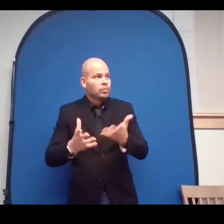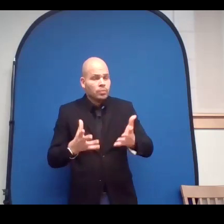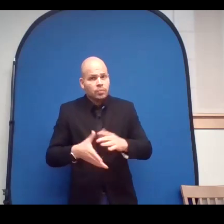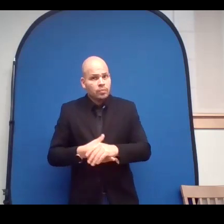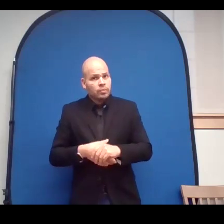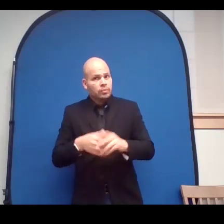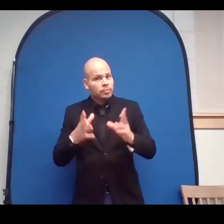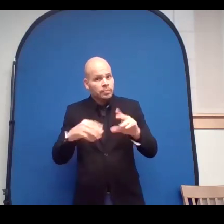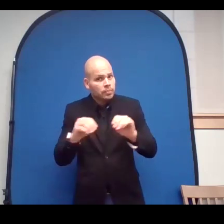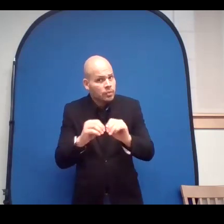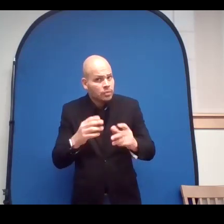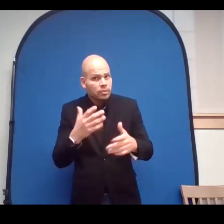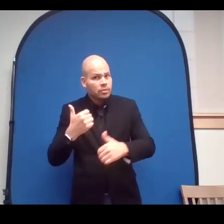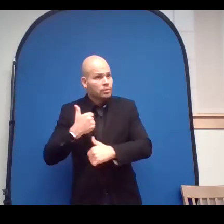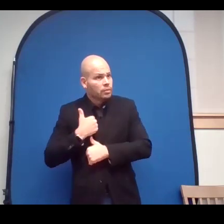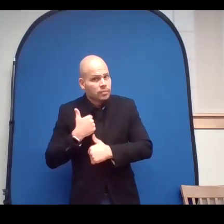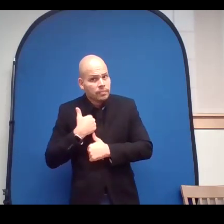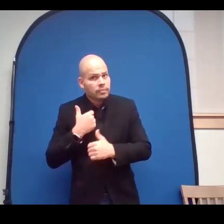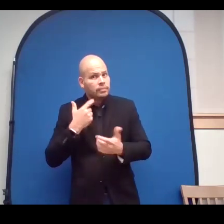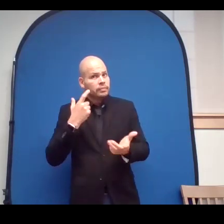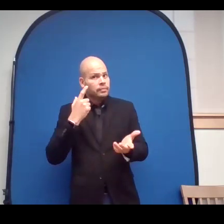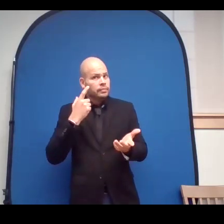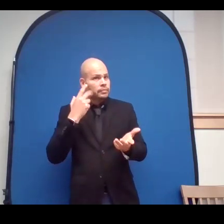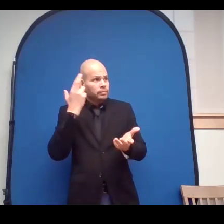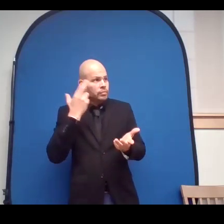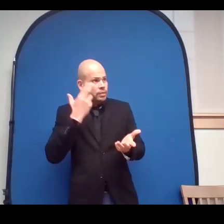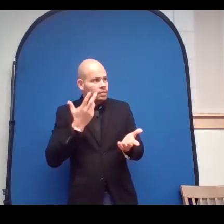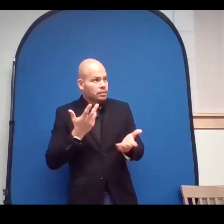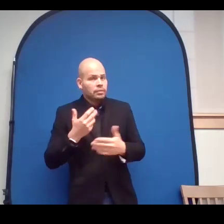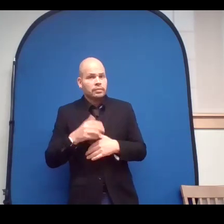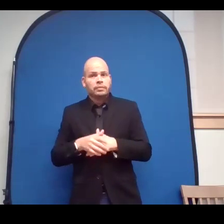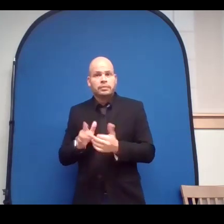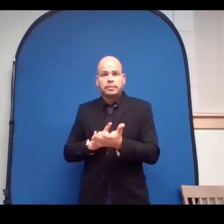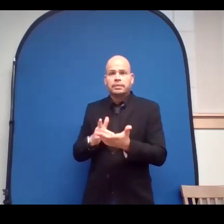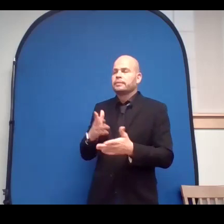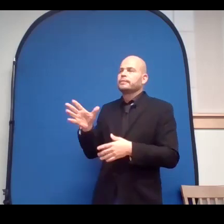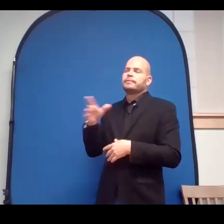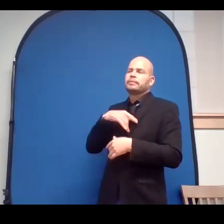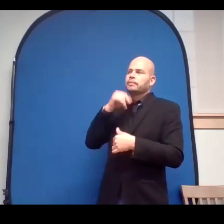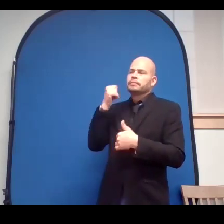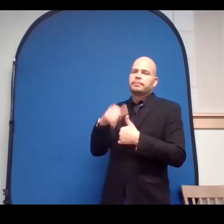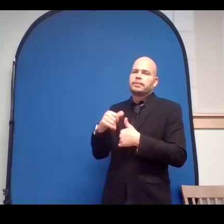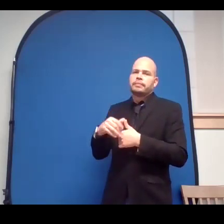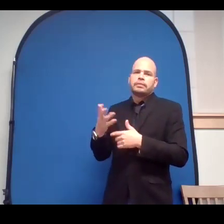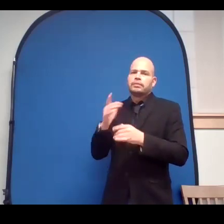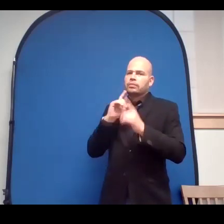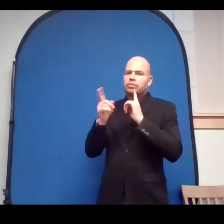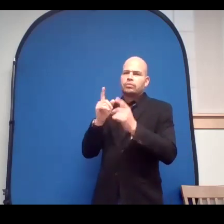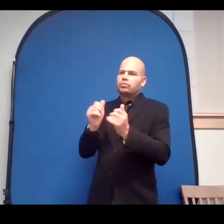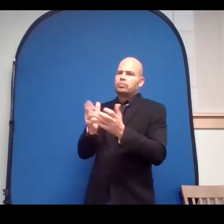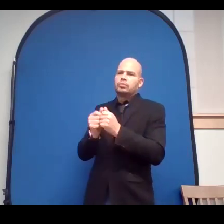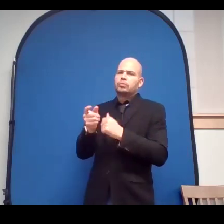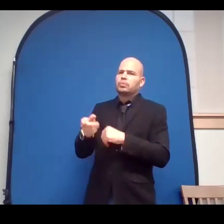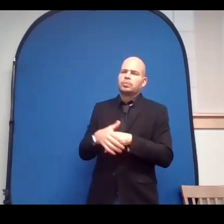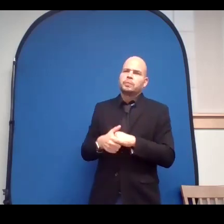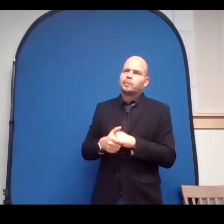for medical reasons? I do not recall any conversations with any hospital, sir. Did Sergeant